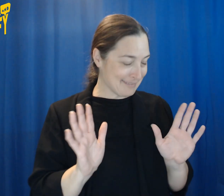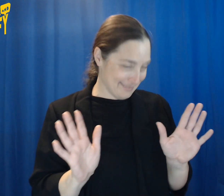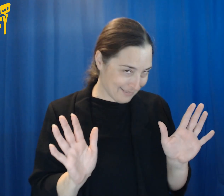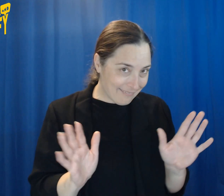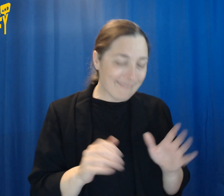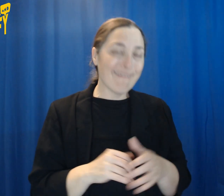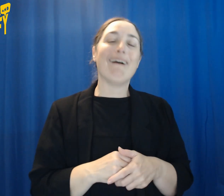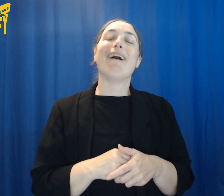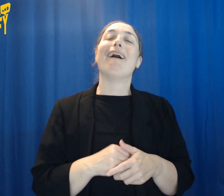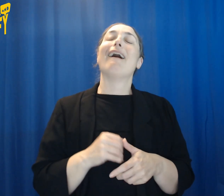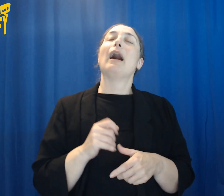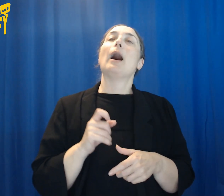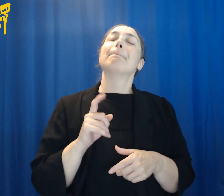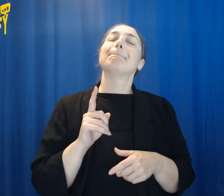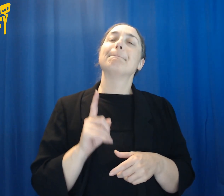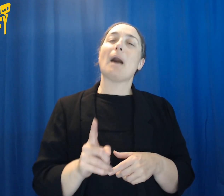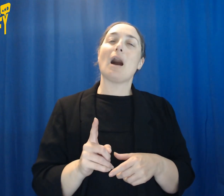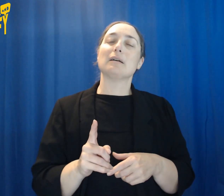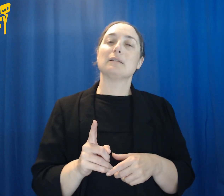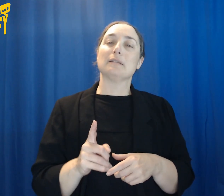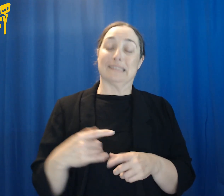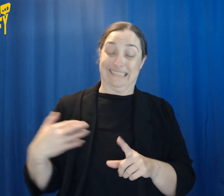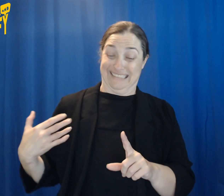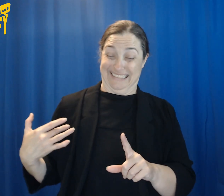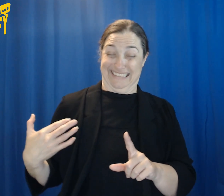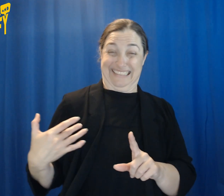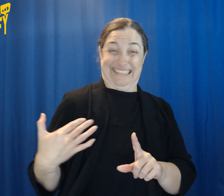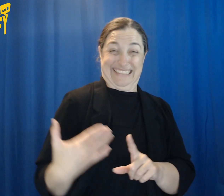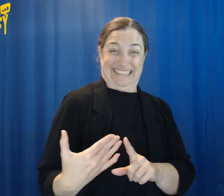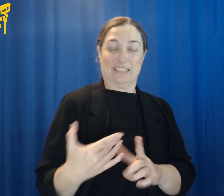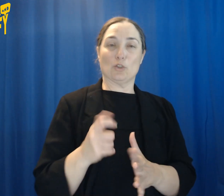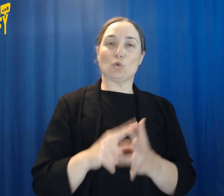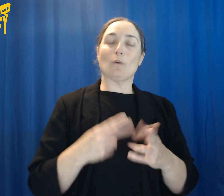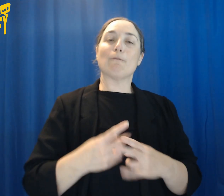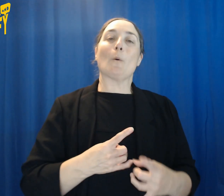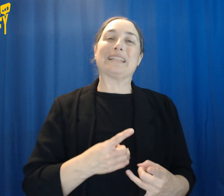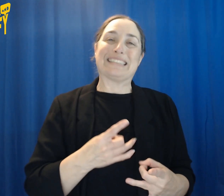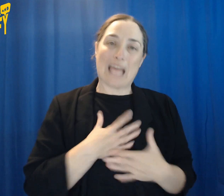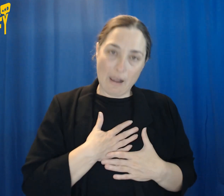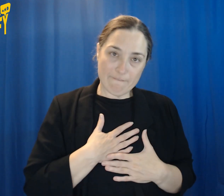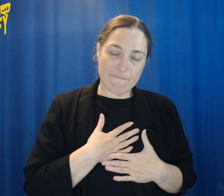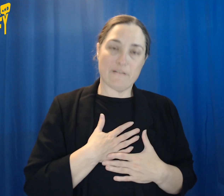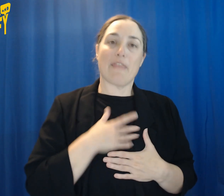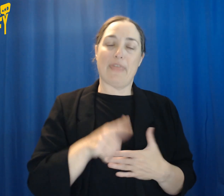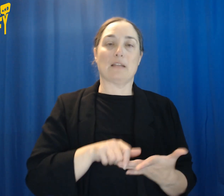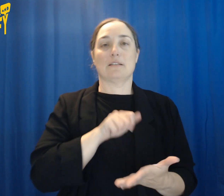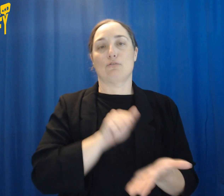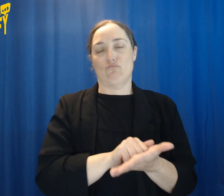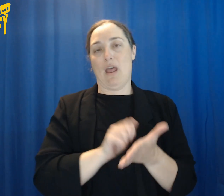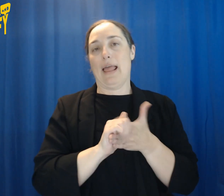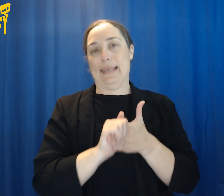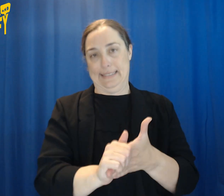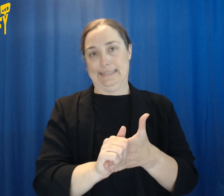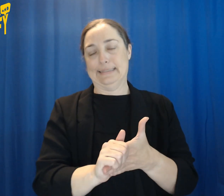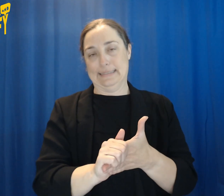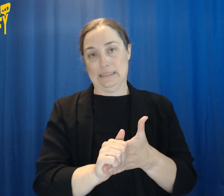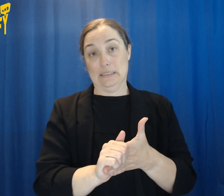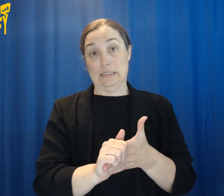But it's all the stuff you need to do for yourself that is going to lead you in the right direction. And then once you're there, you can never